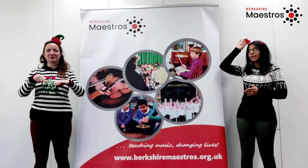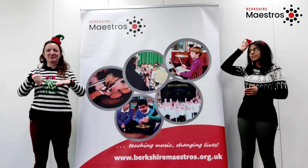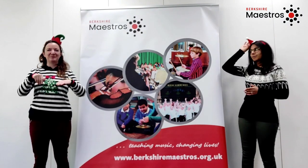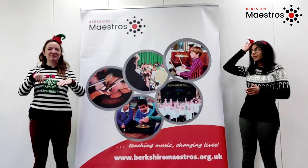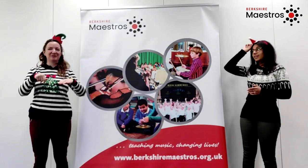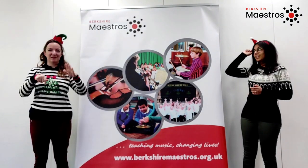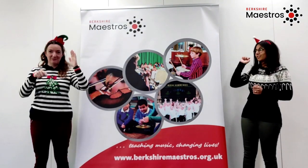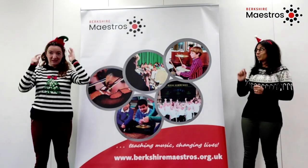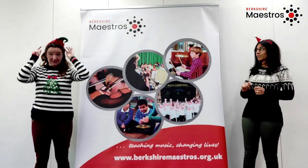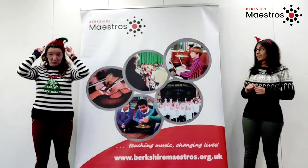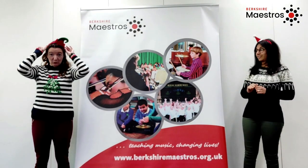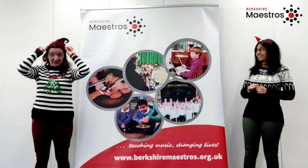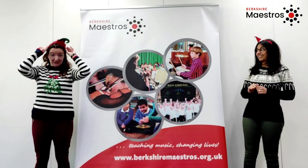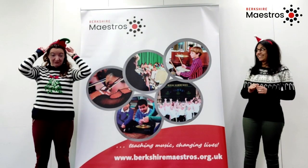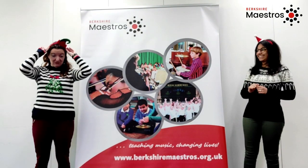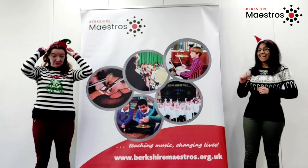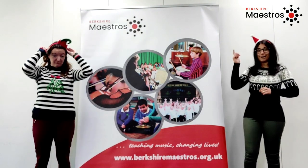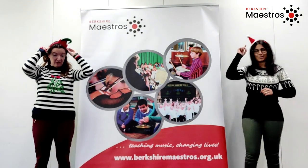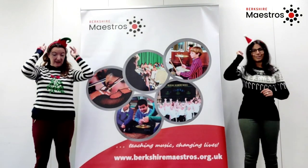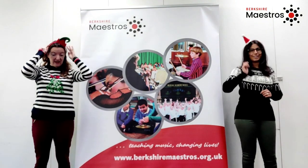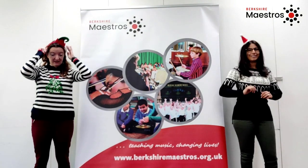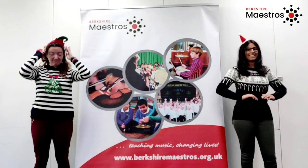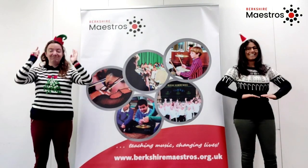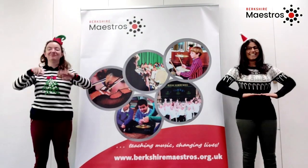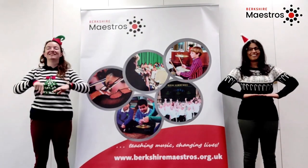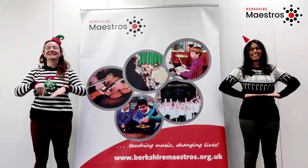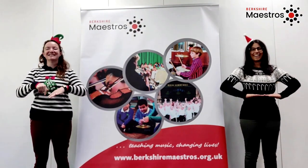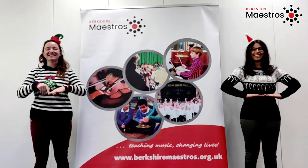get some more decorations. Yeah, absolutely. Here we go.